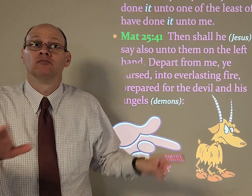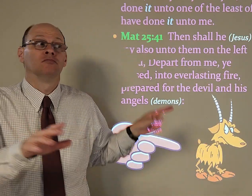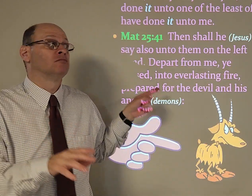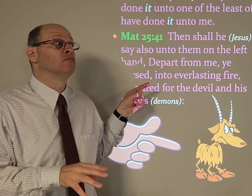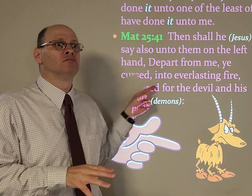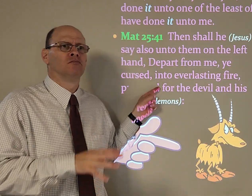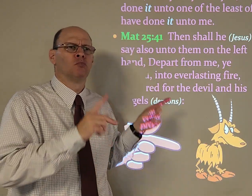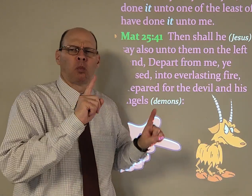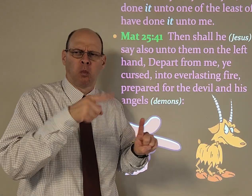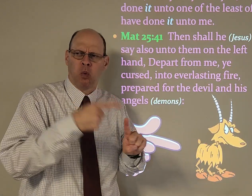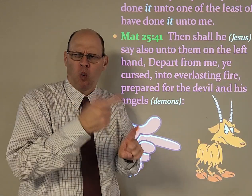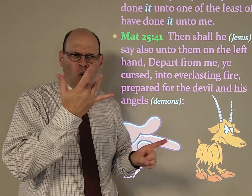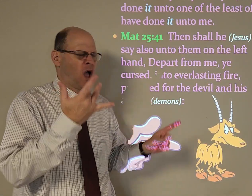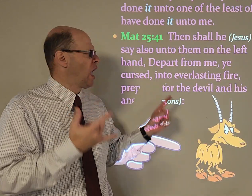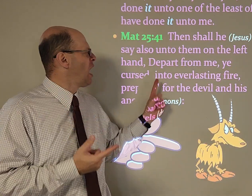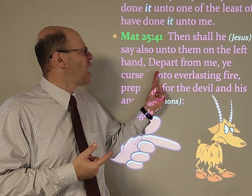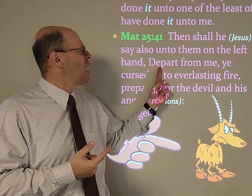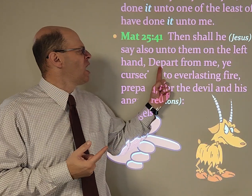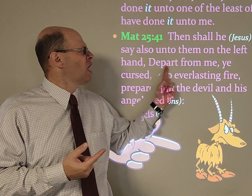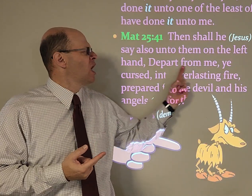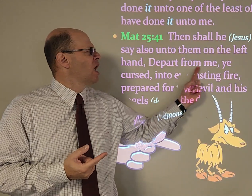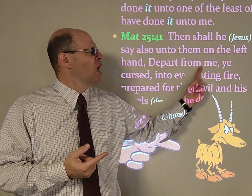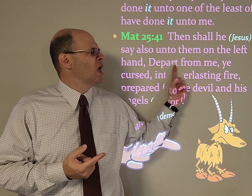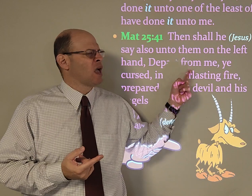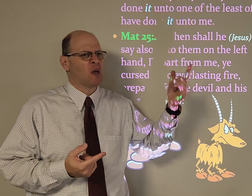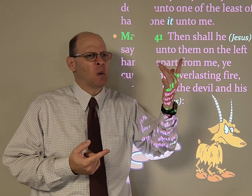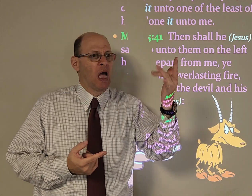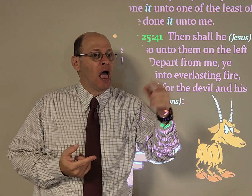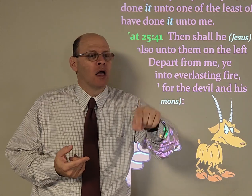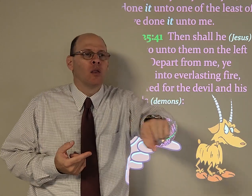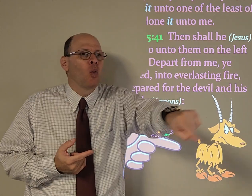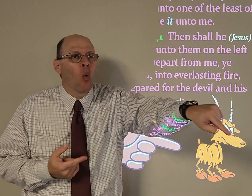They're cast out. And the point of all this is what?